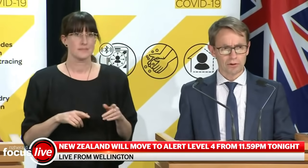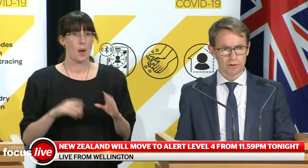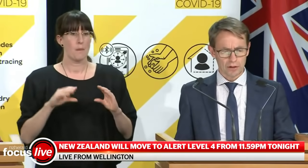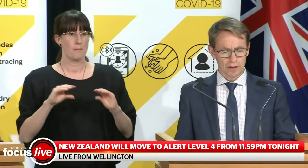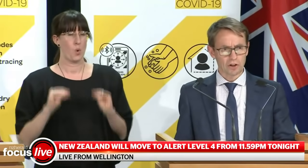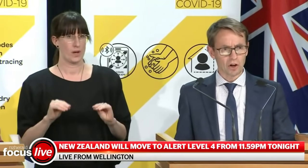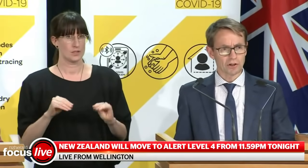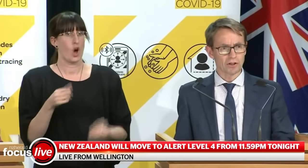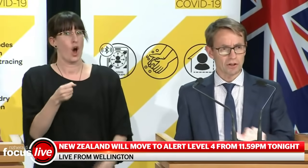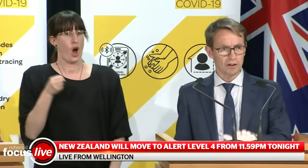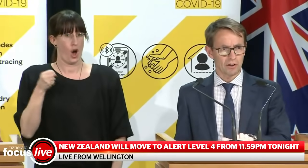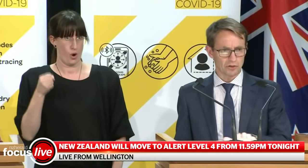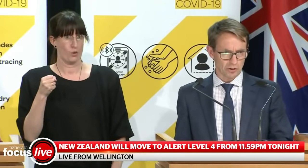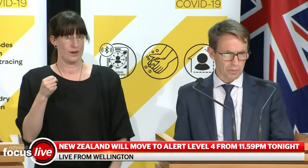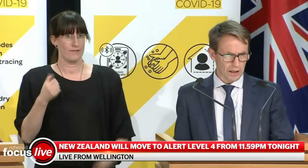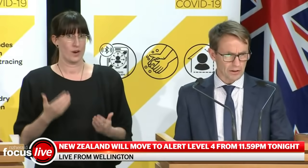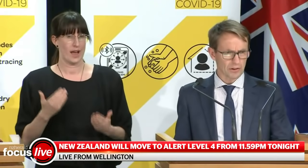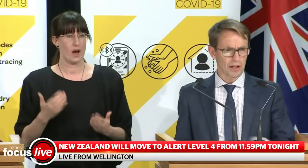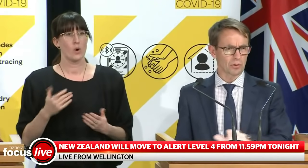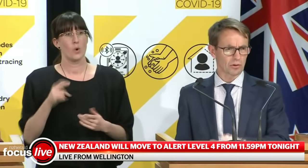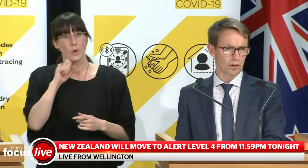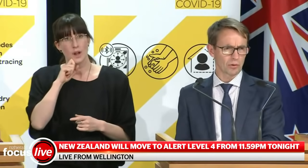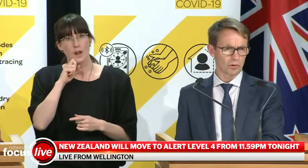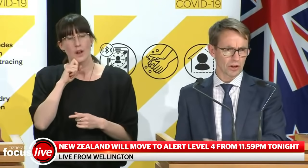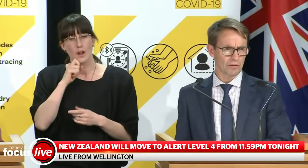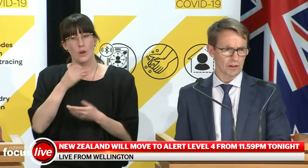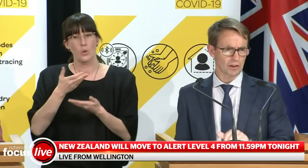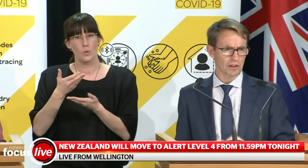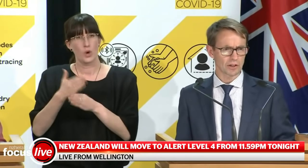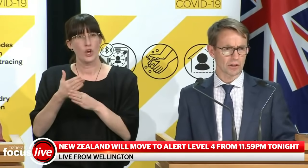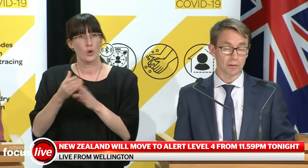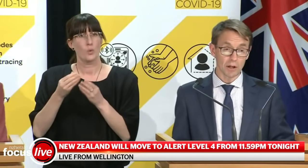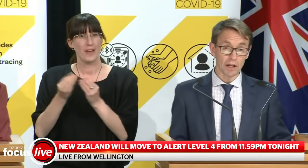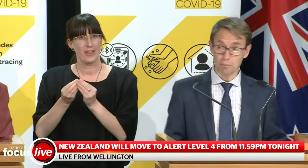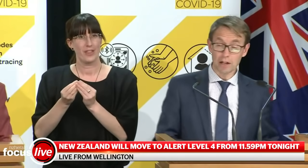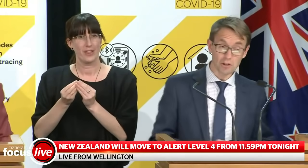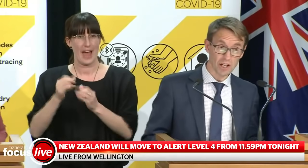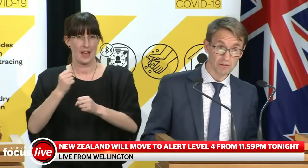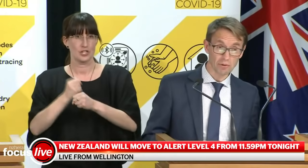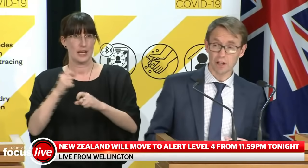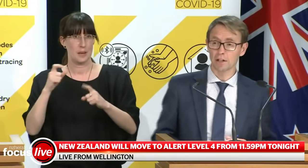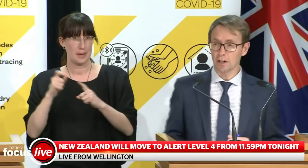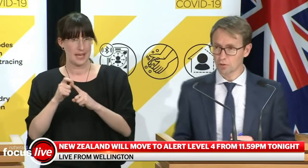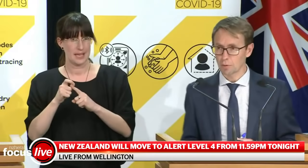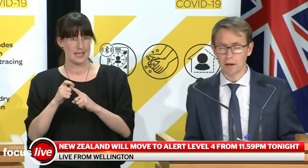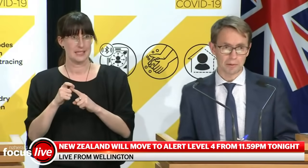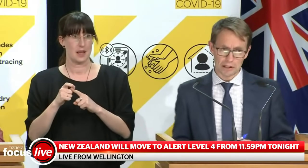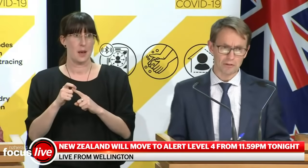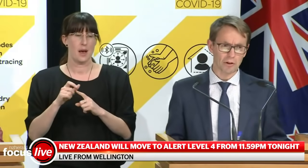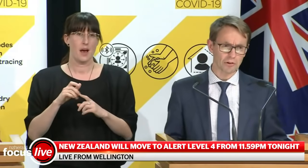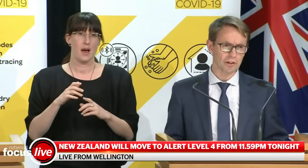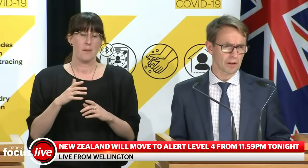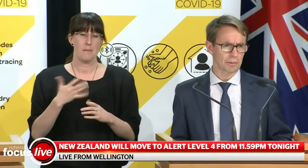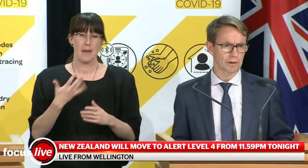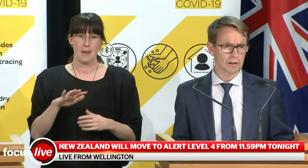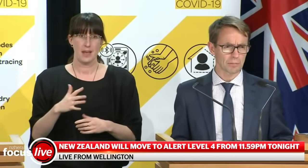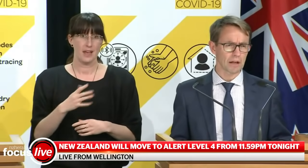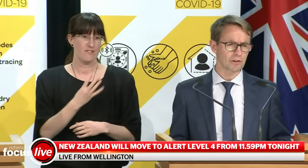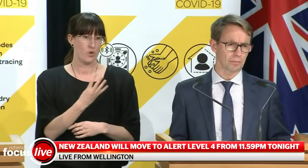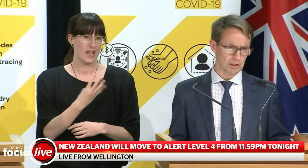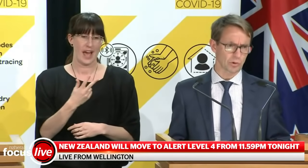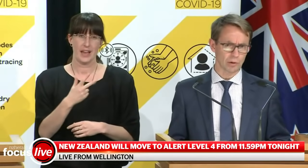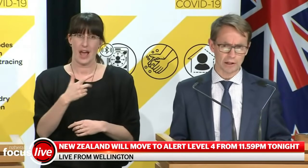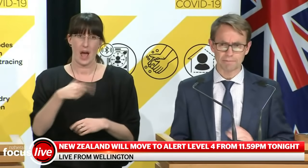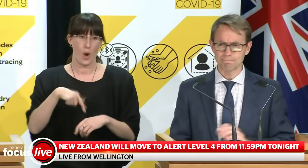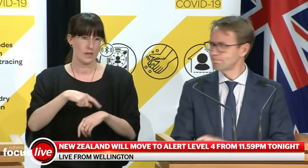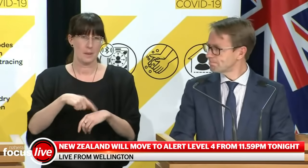working with the College of General Practice and also, of course, our vaccination team. It may not take 48 hours. We may be able to get those things up in